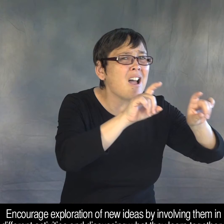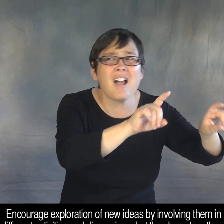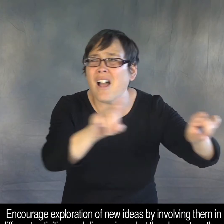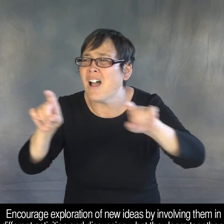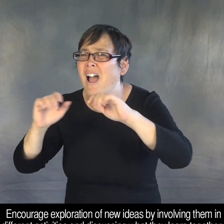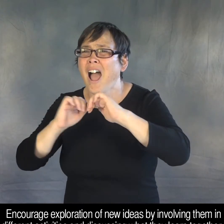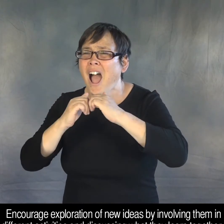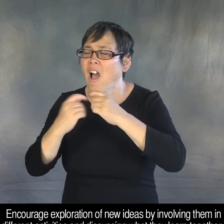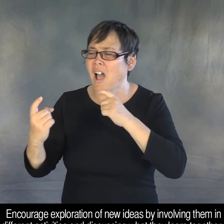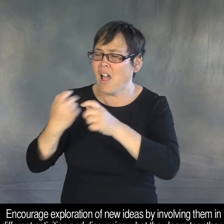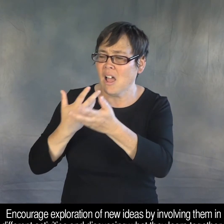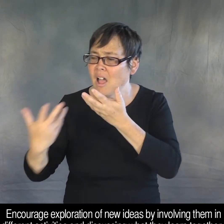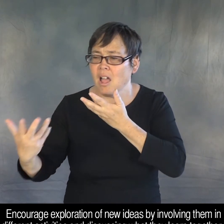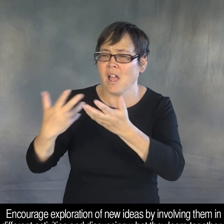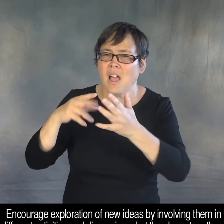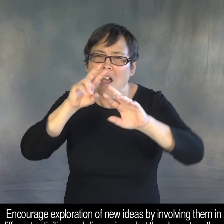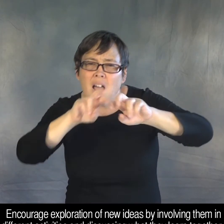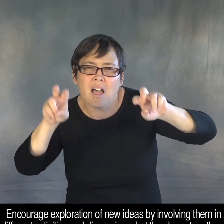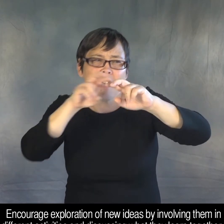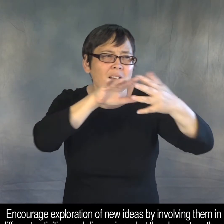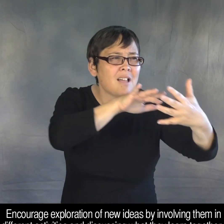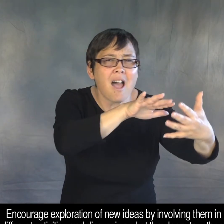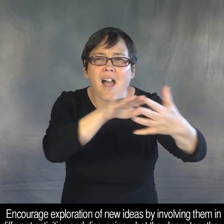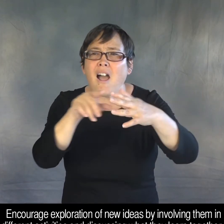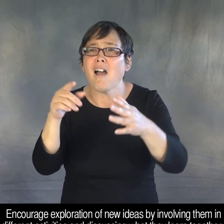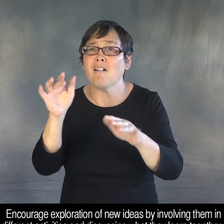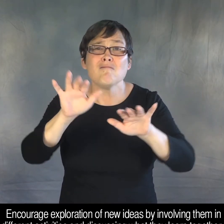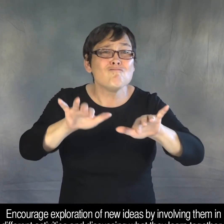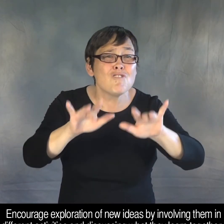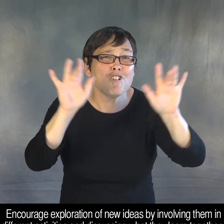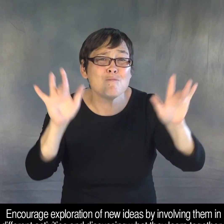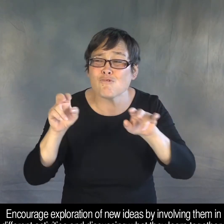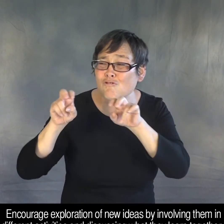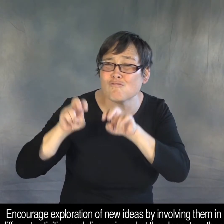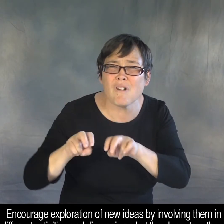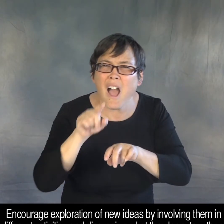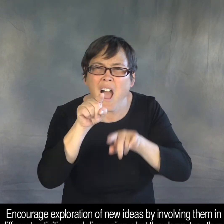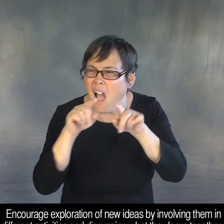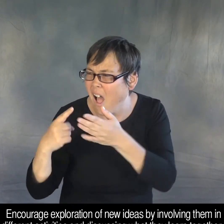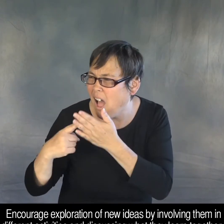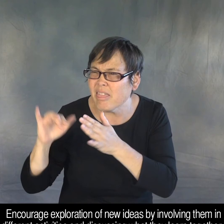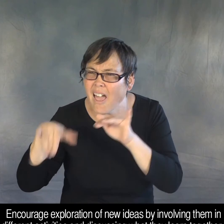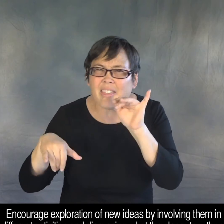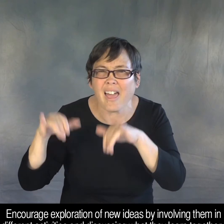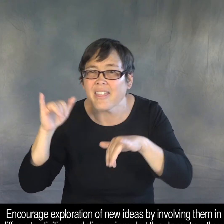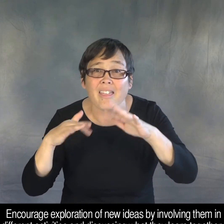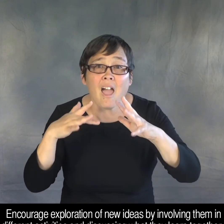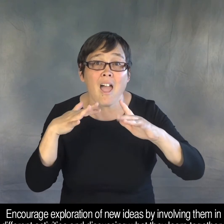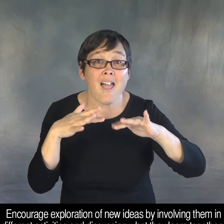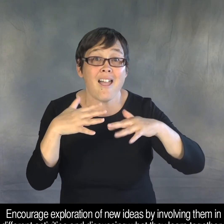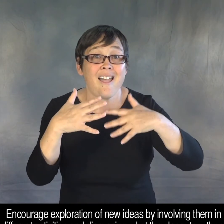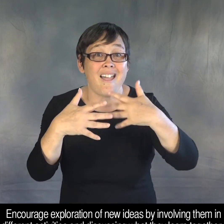Encourage exploration of new ideas by involving them in different activities and discussing what they learned